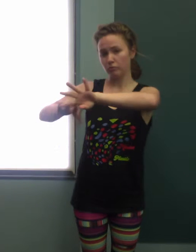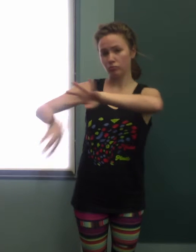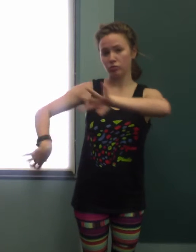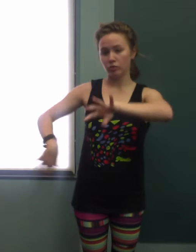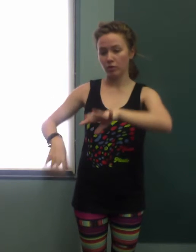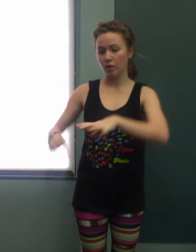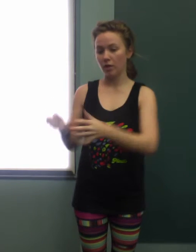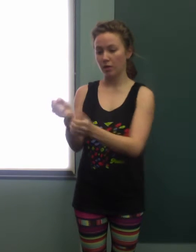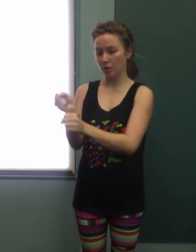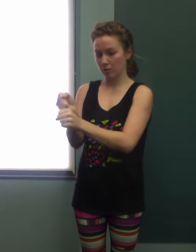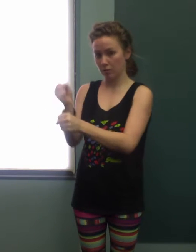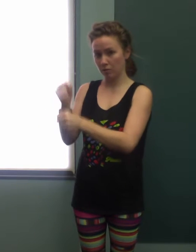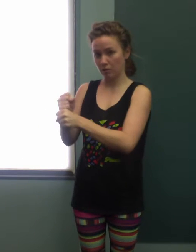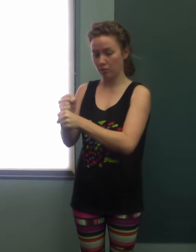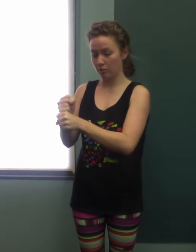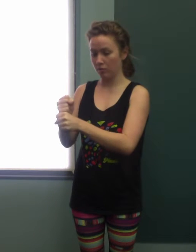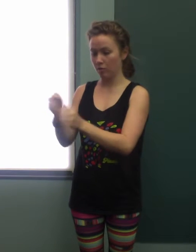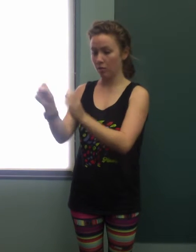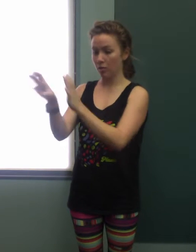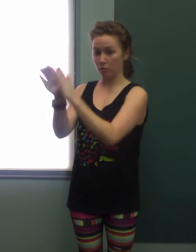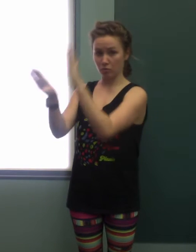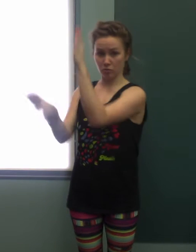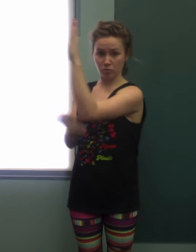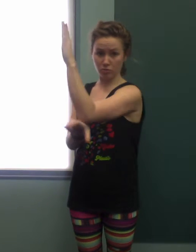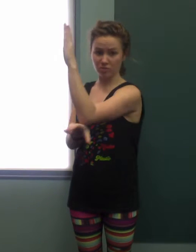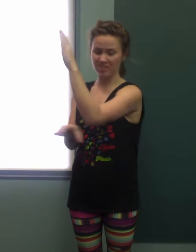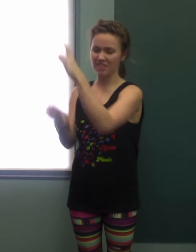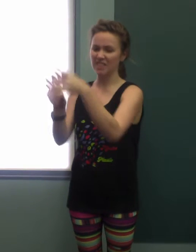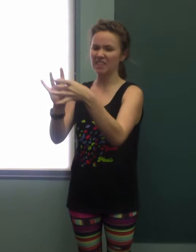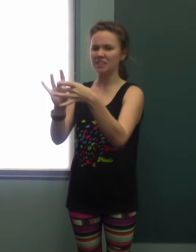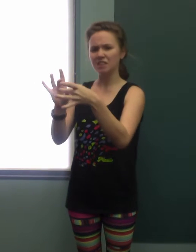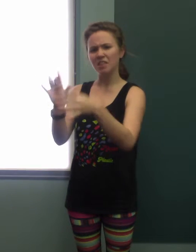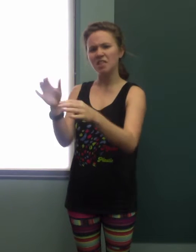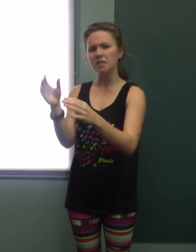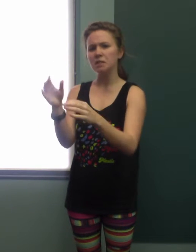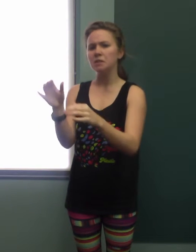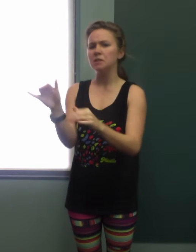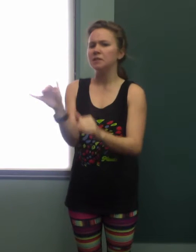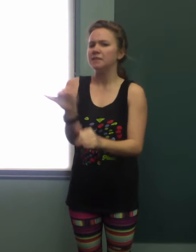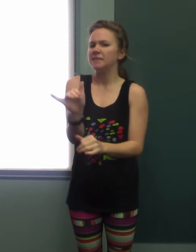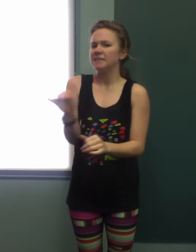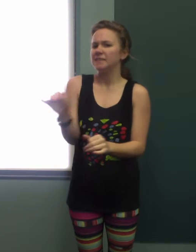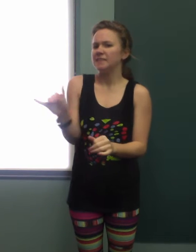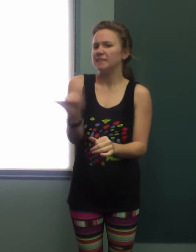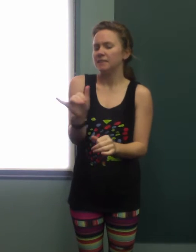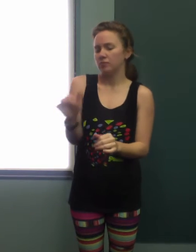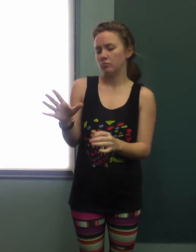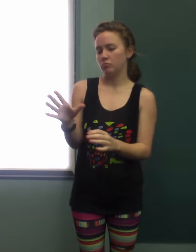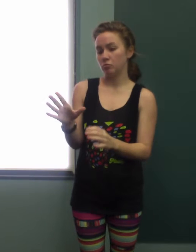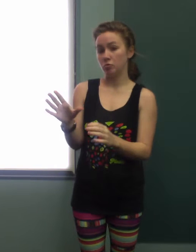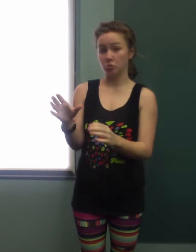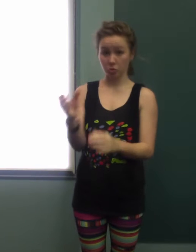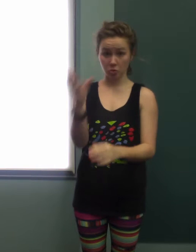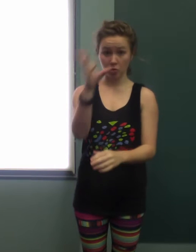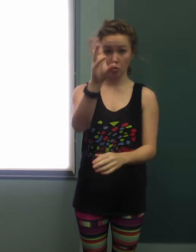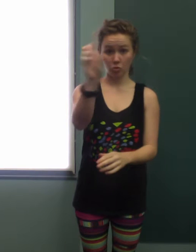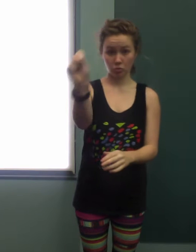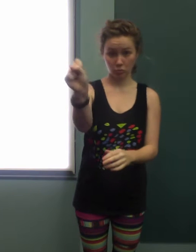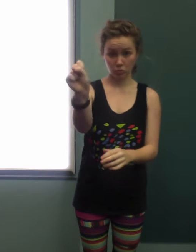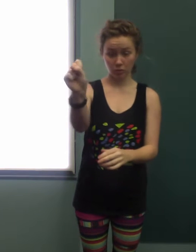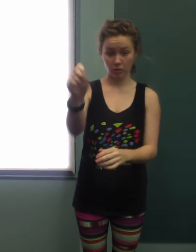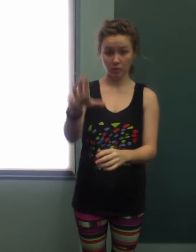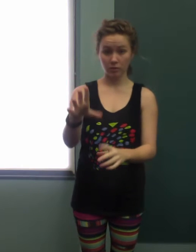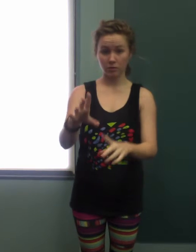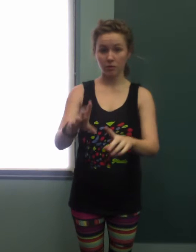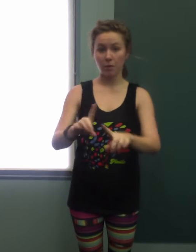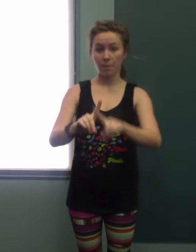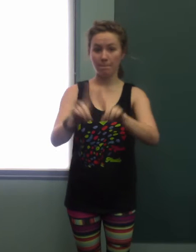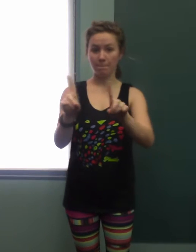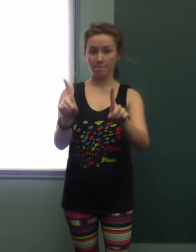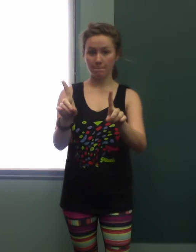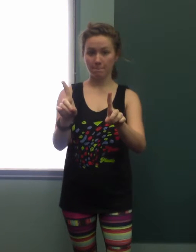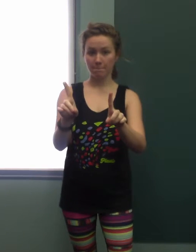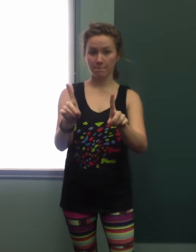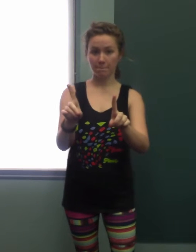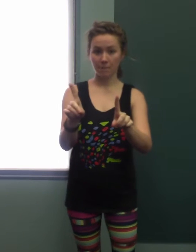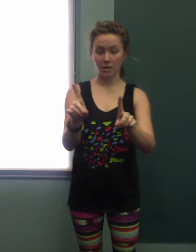own constitution similar to the U.S. Constitution. One exception would be that it protected slavery.